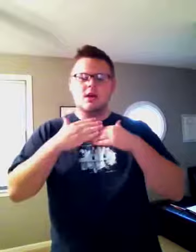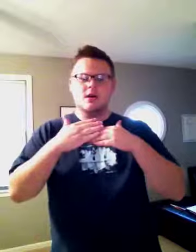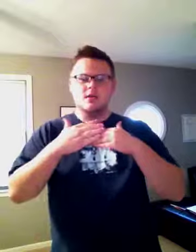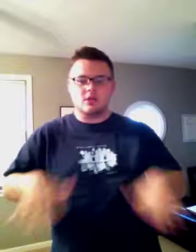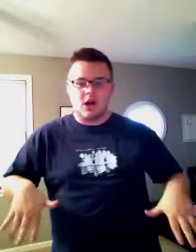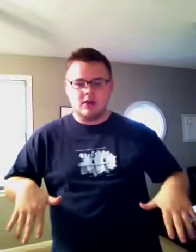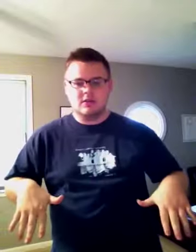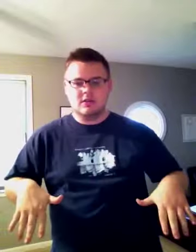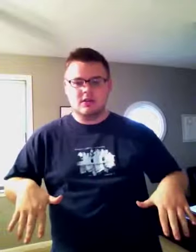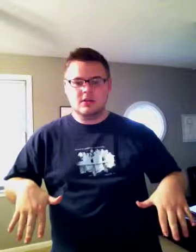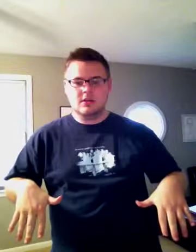Lost,